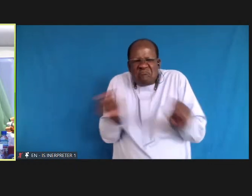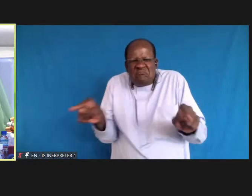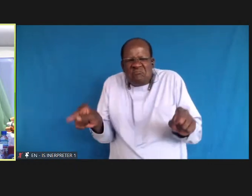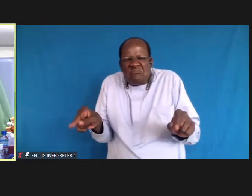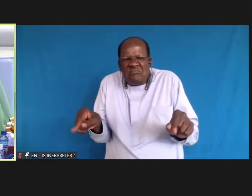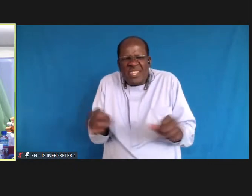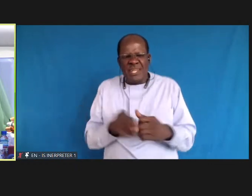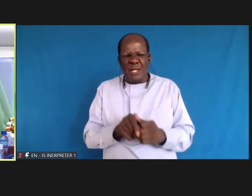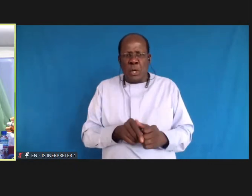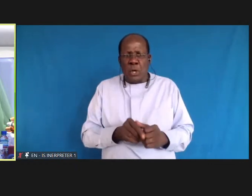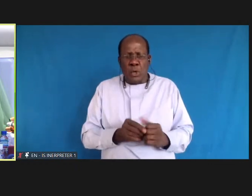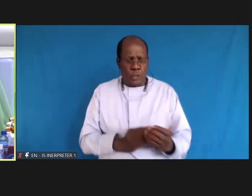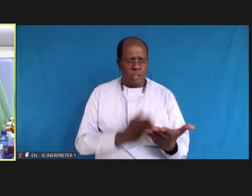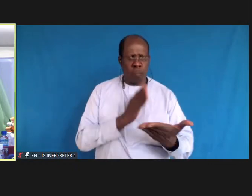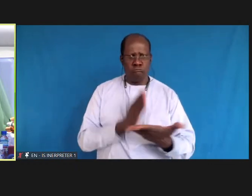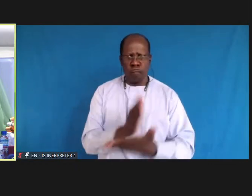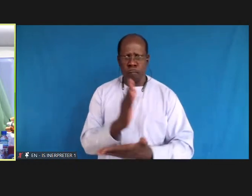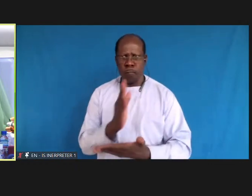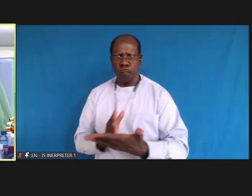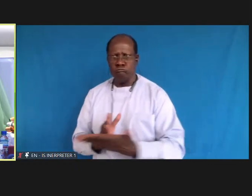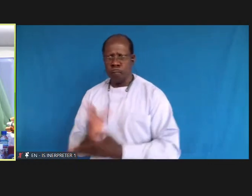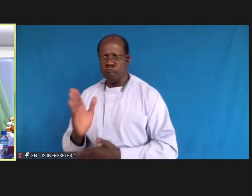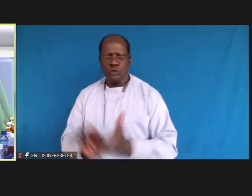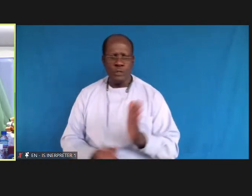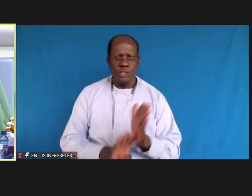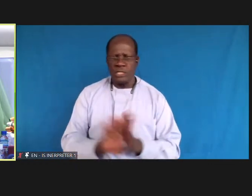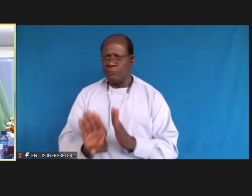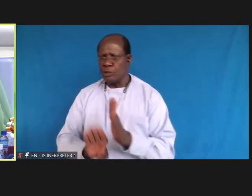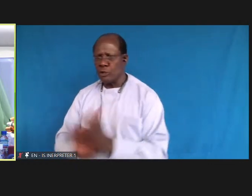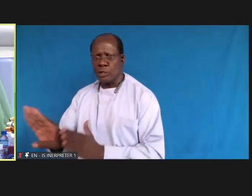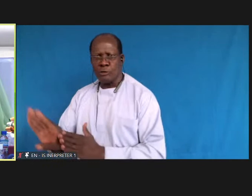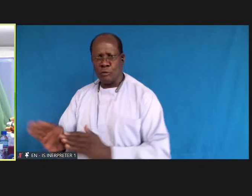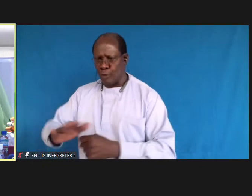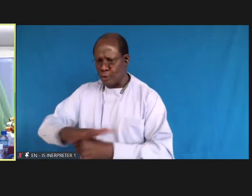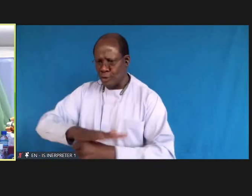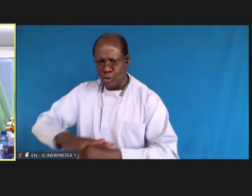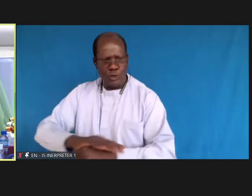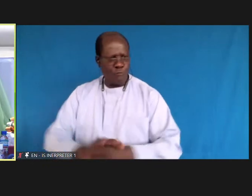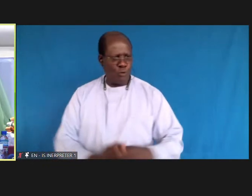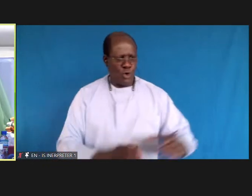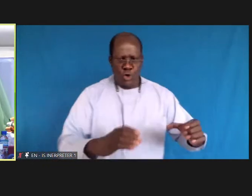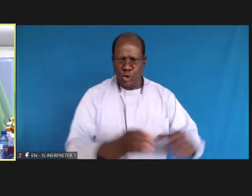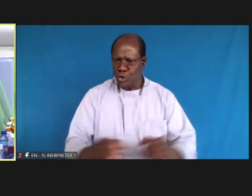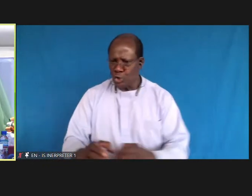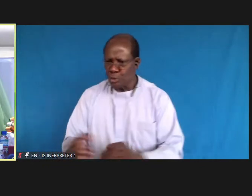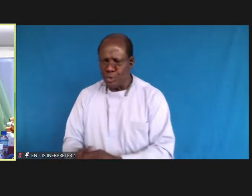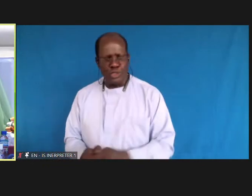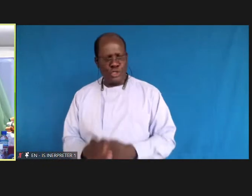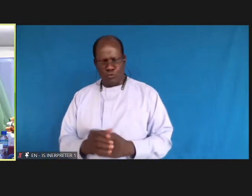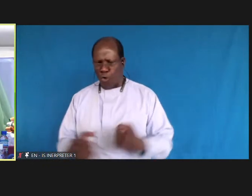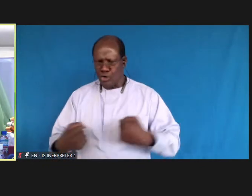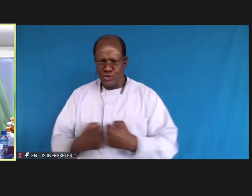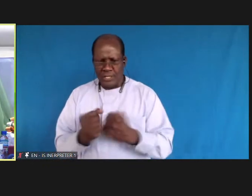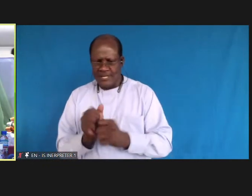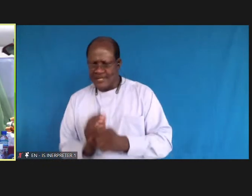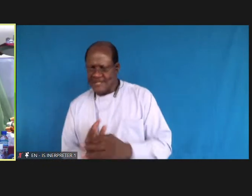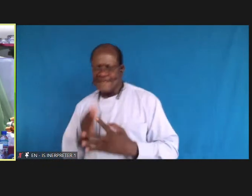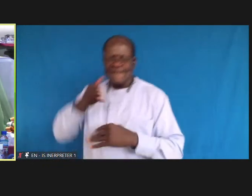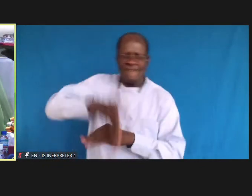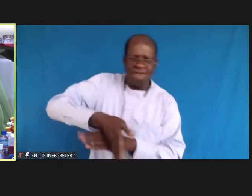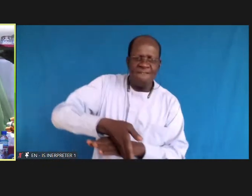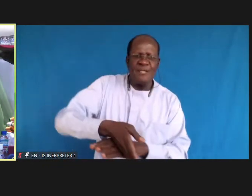agility we need to develop for local authorities, for communities to overcome those challenges, whether they are